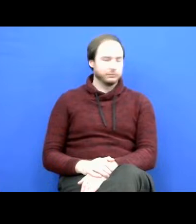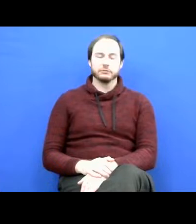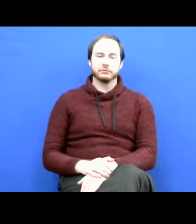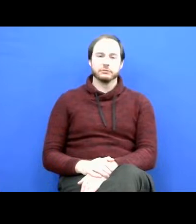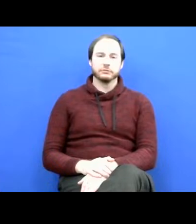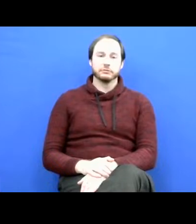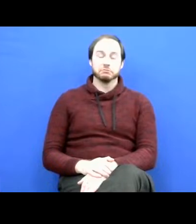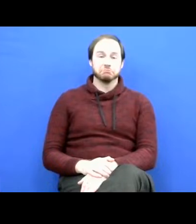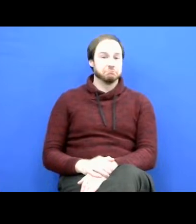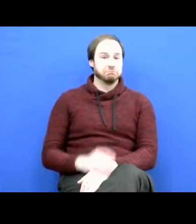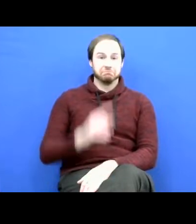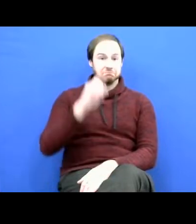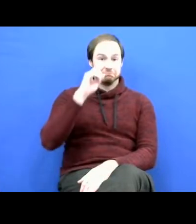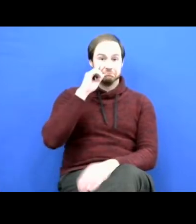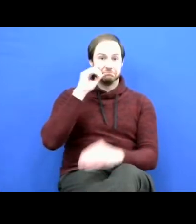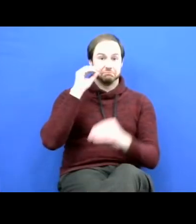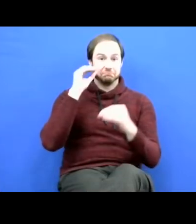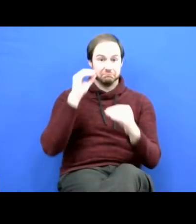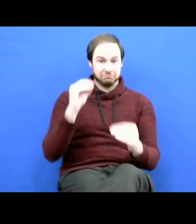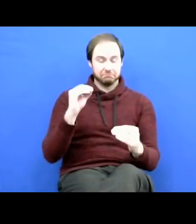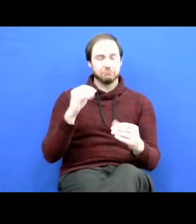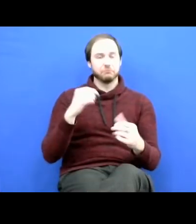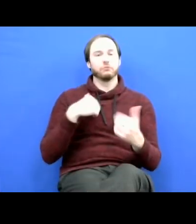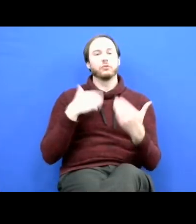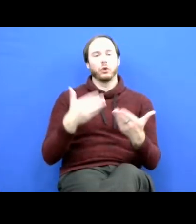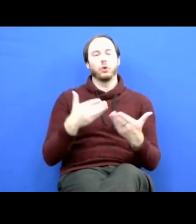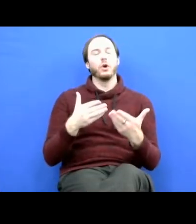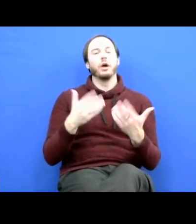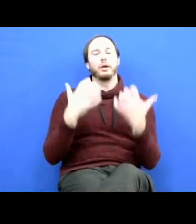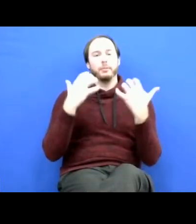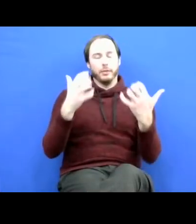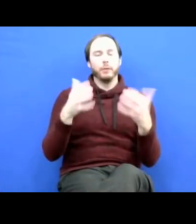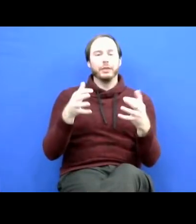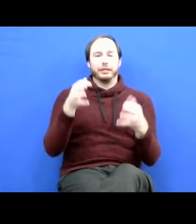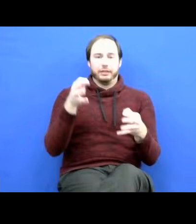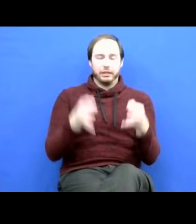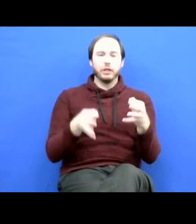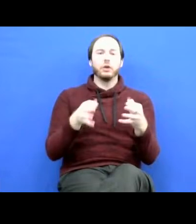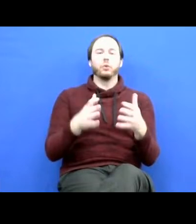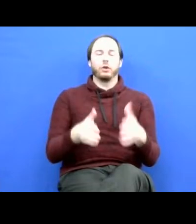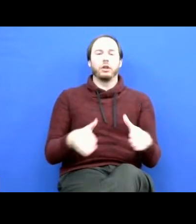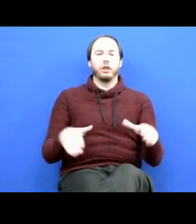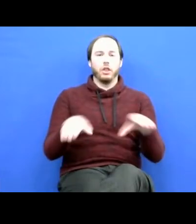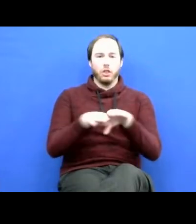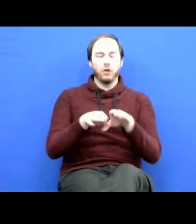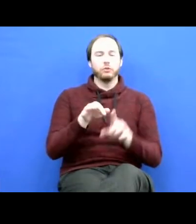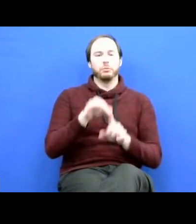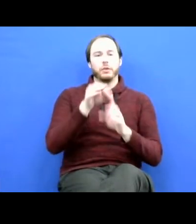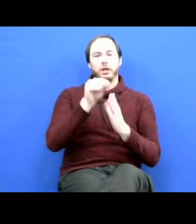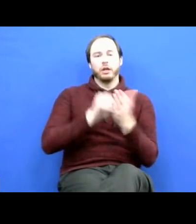Okay, hearing and seeing no further comments, I'm going to close the public hearing for special use permit application number